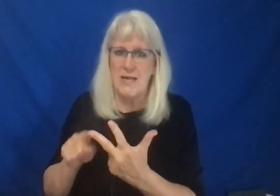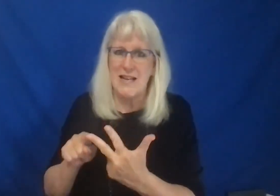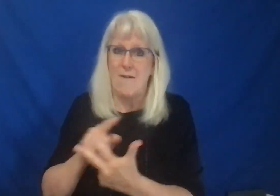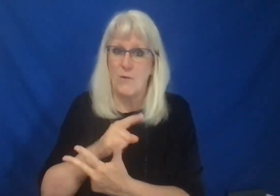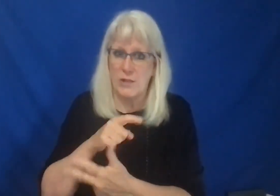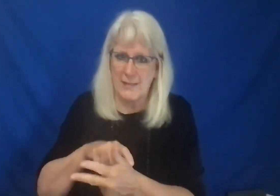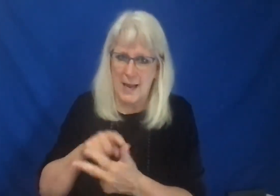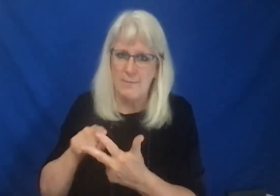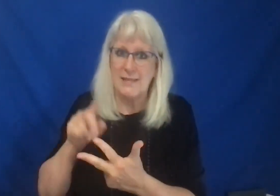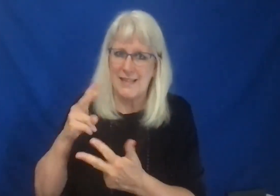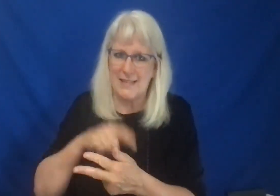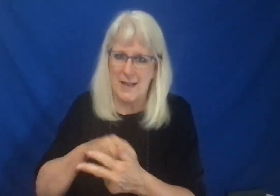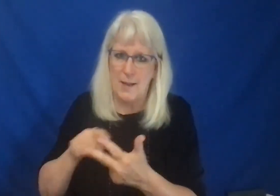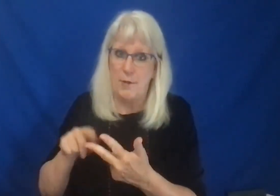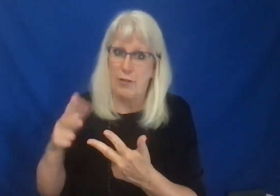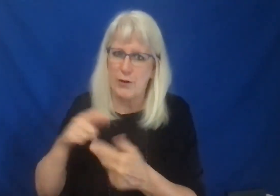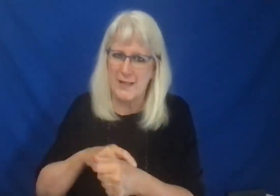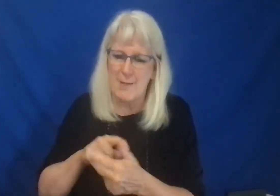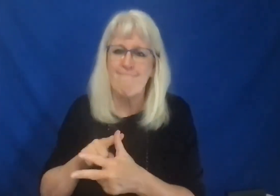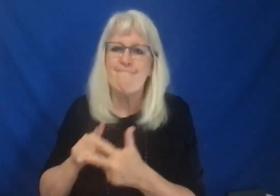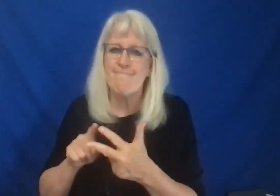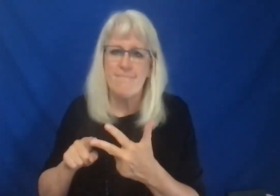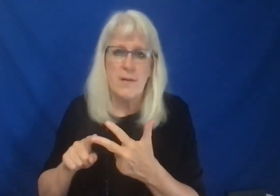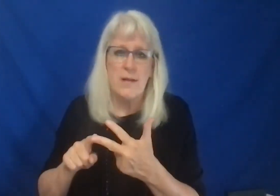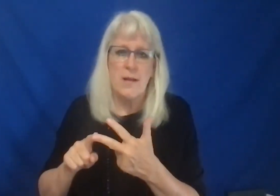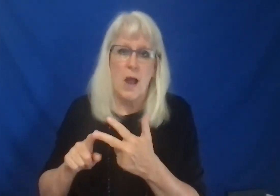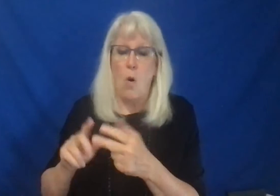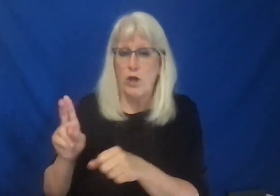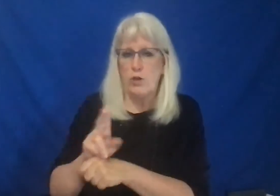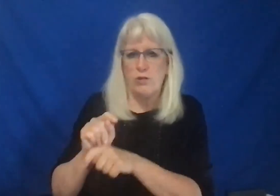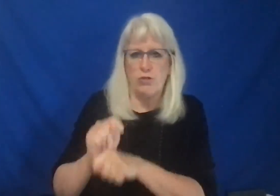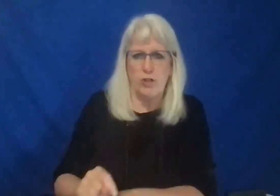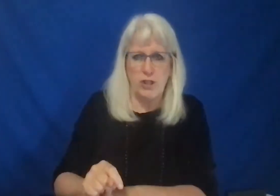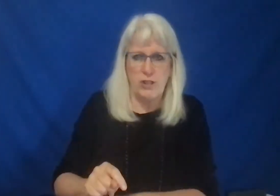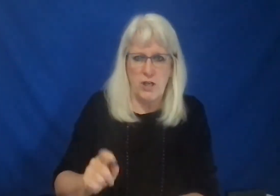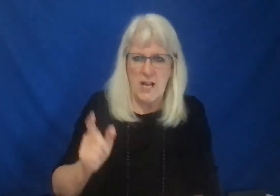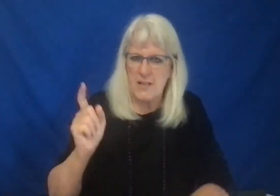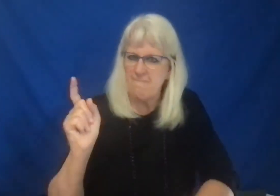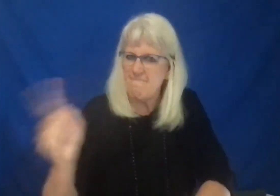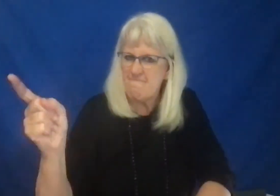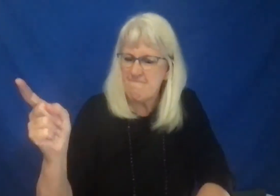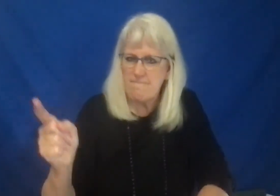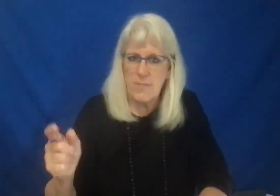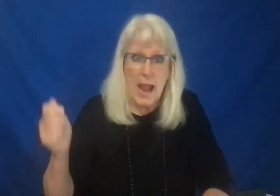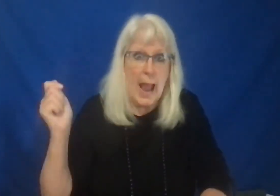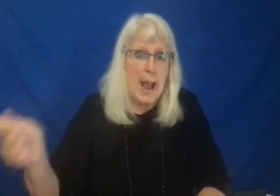and also trying to use the traditions as a bludgeon. You know, that's one of the ways that we can put ourselves in unqualified authority over others, if